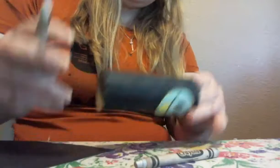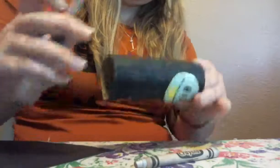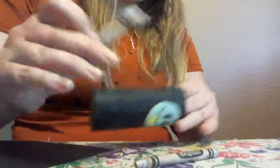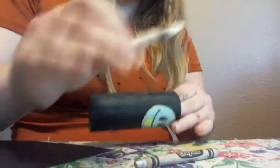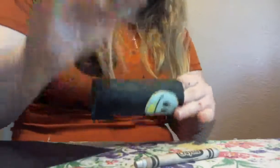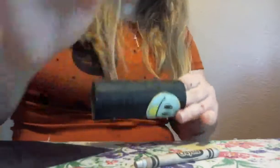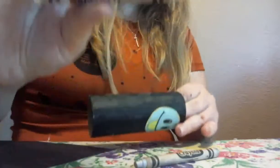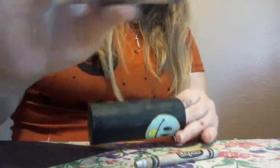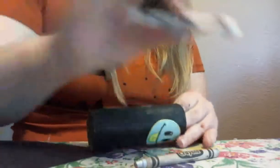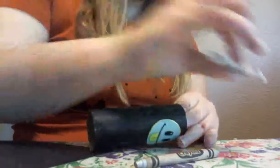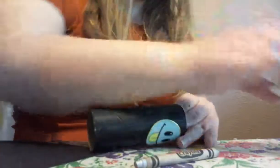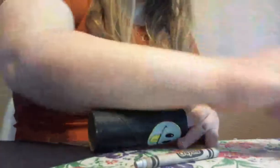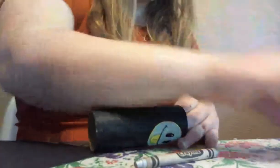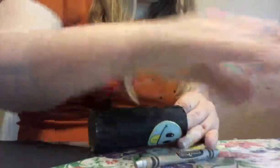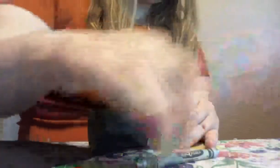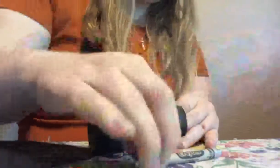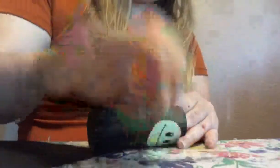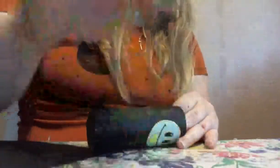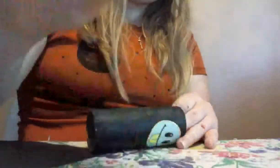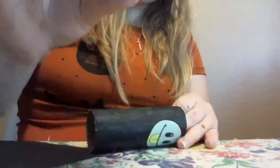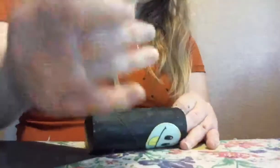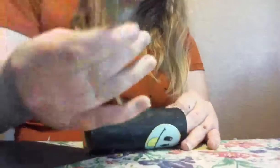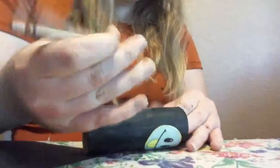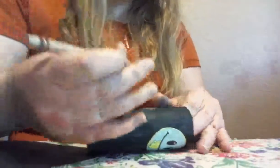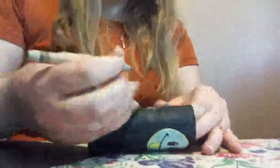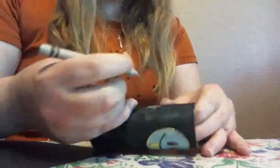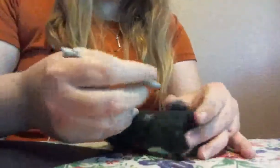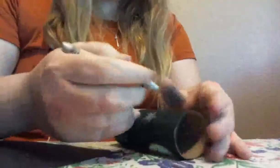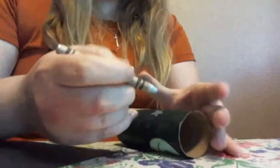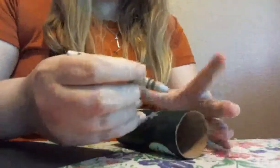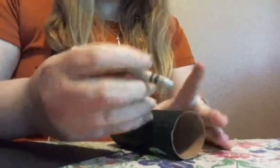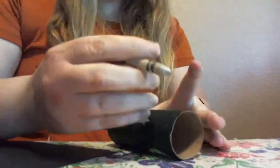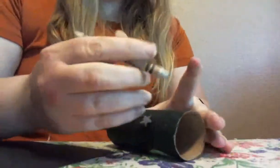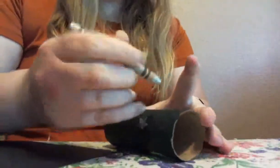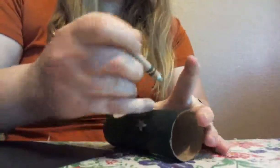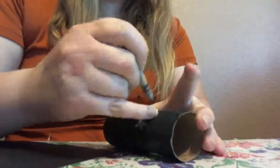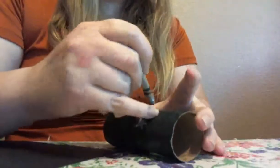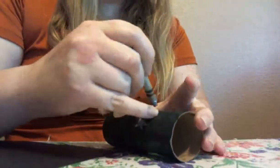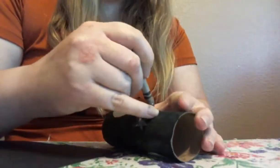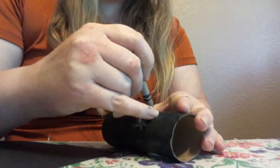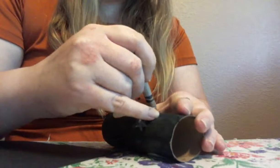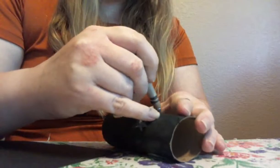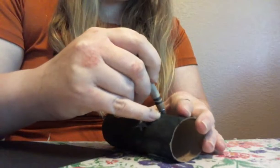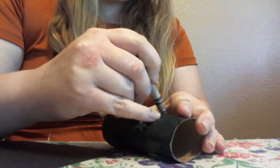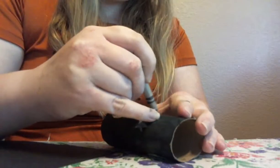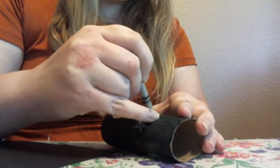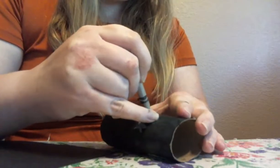Then I'm going to switch to my silver crayon and put some more stars on there with that.